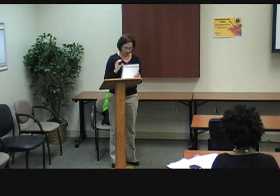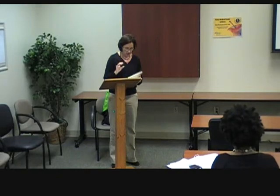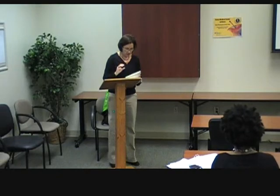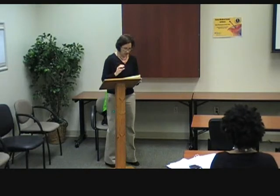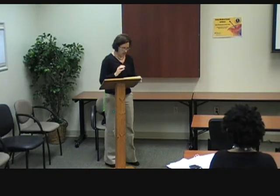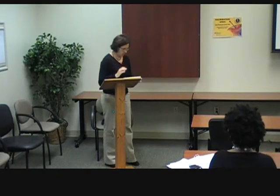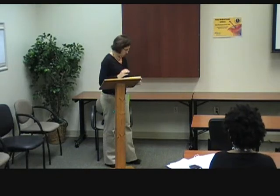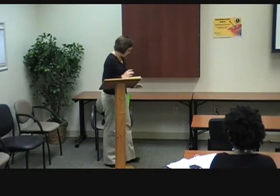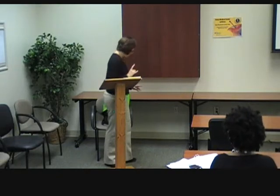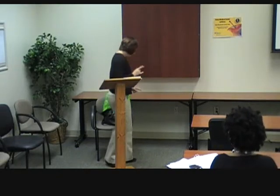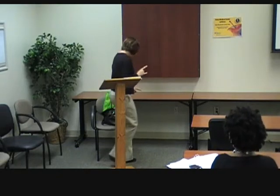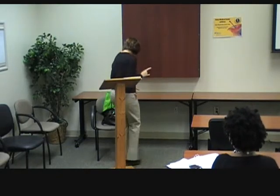Let me get